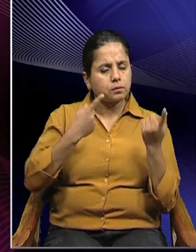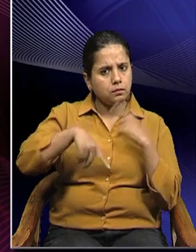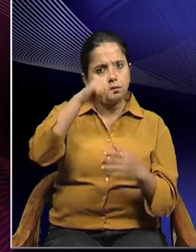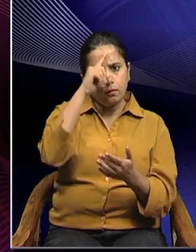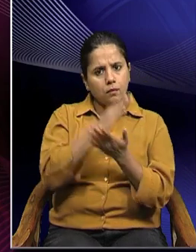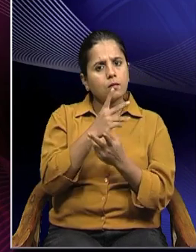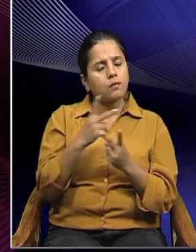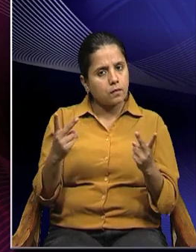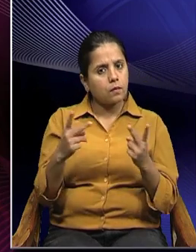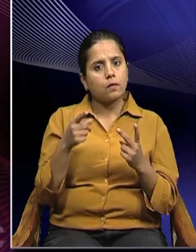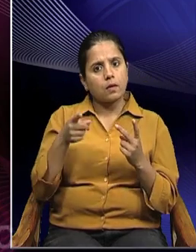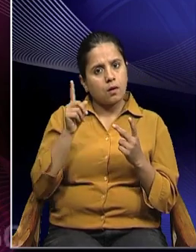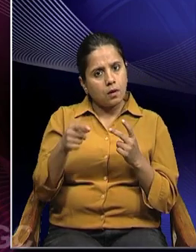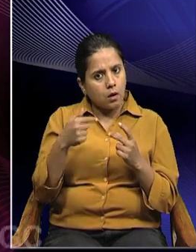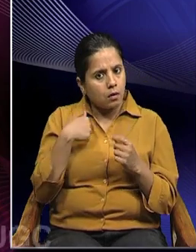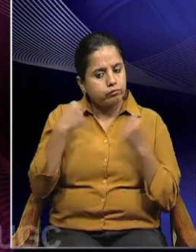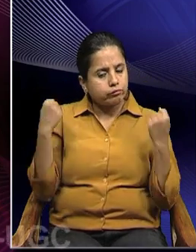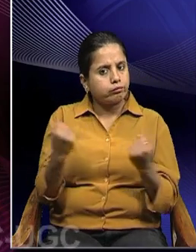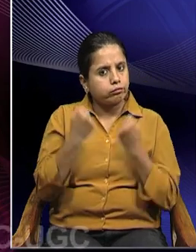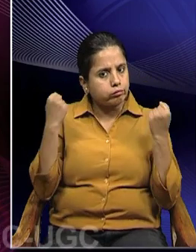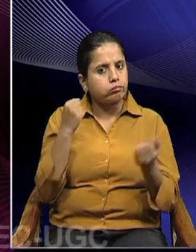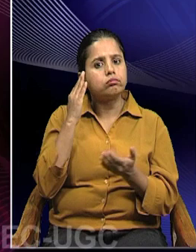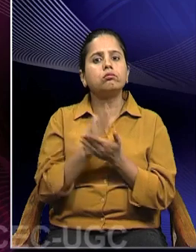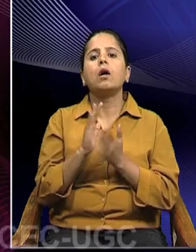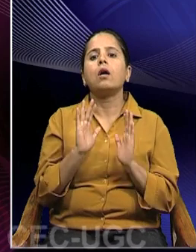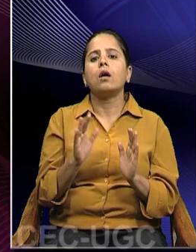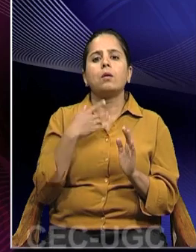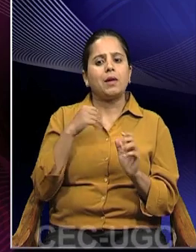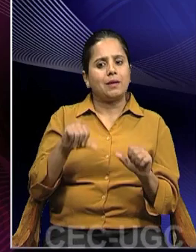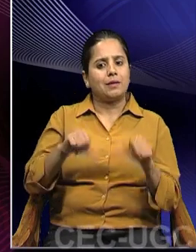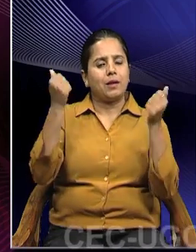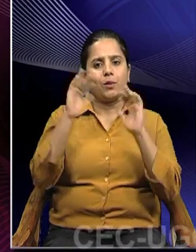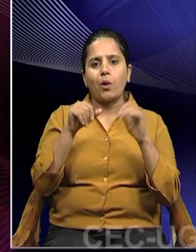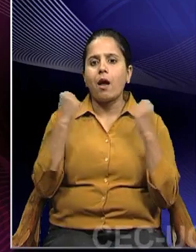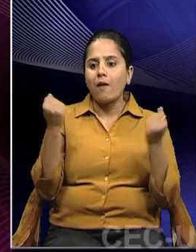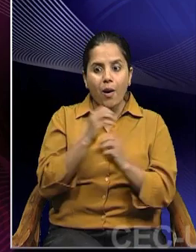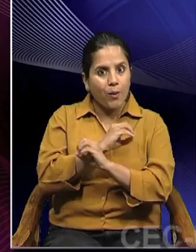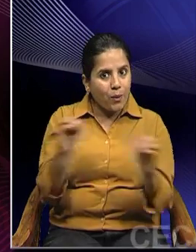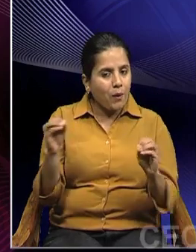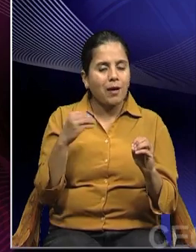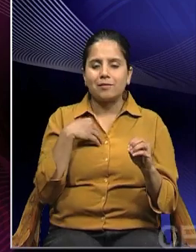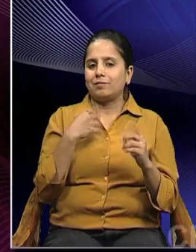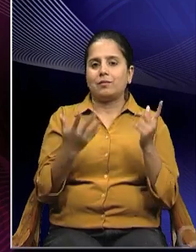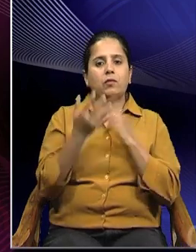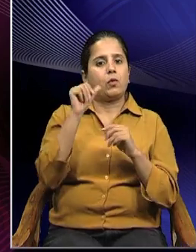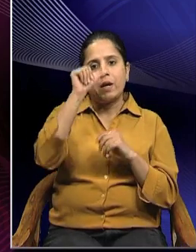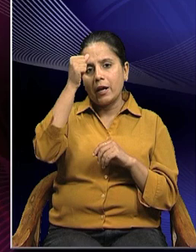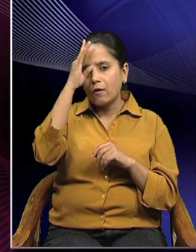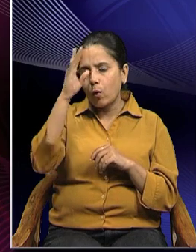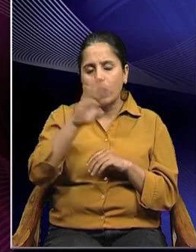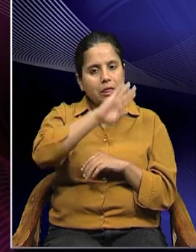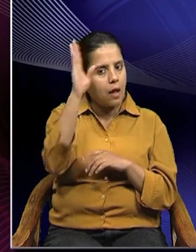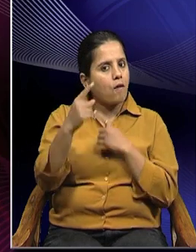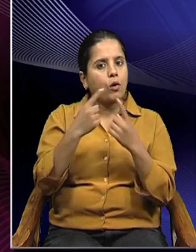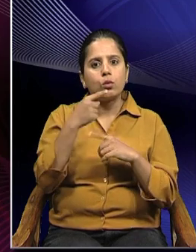that we should keep on making efforts. We cannot get success which is effortless. Indian philosophy never talks